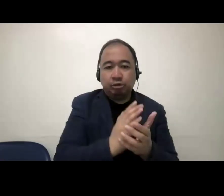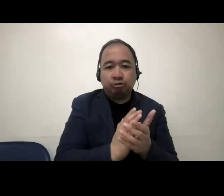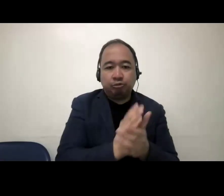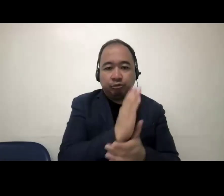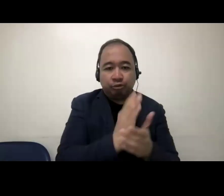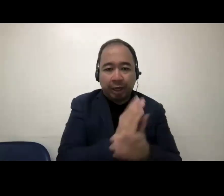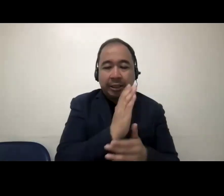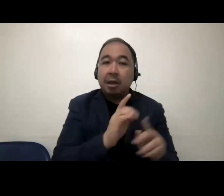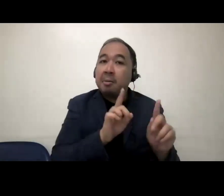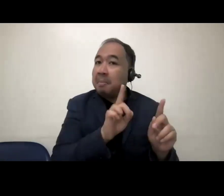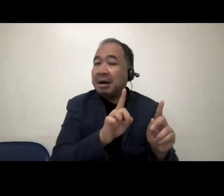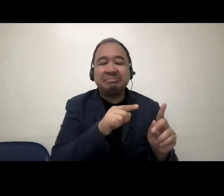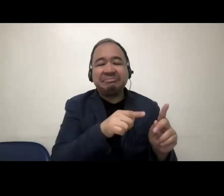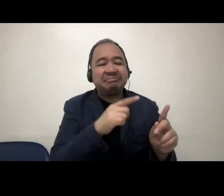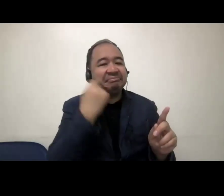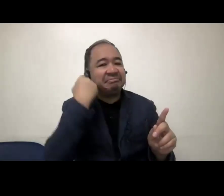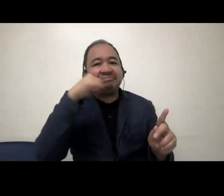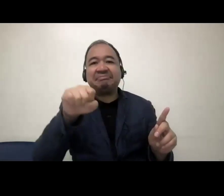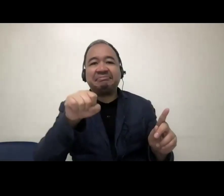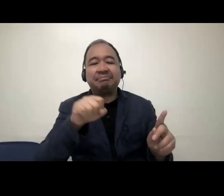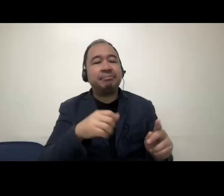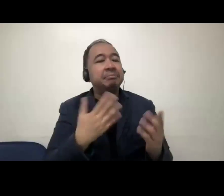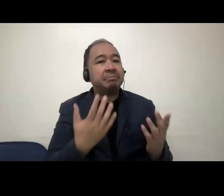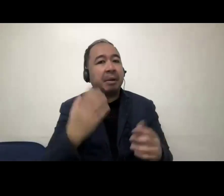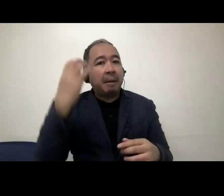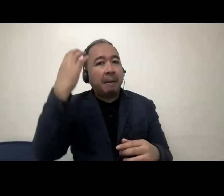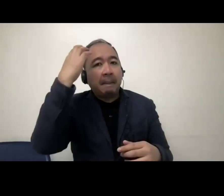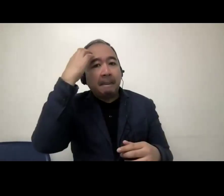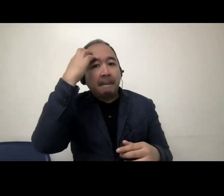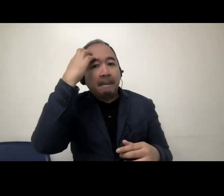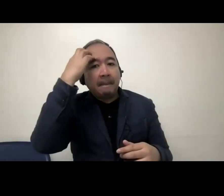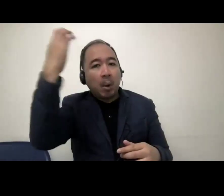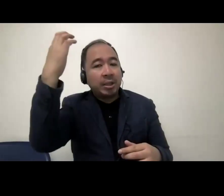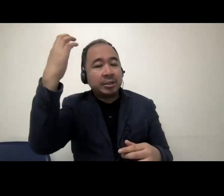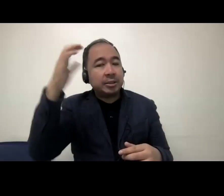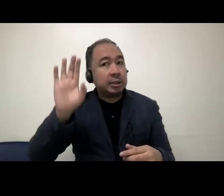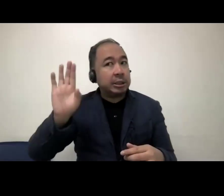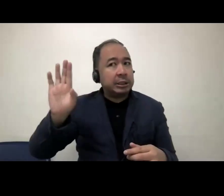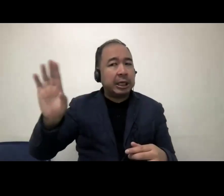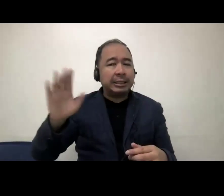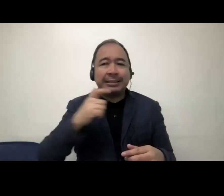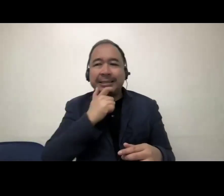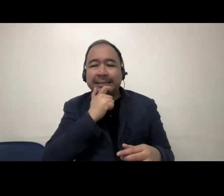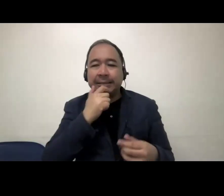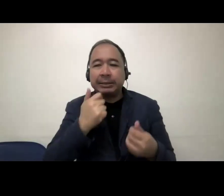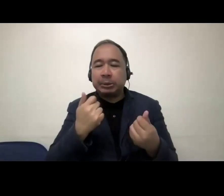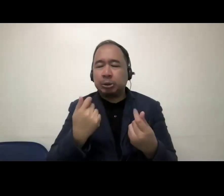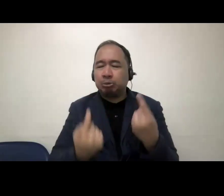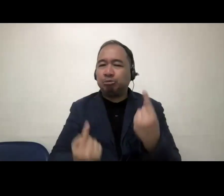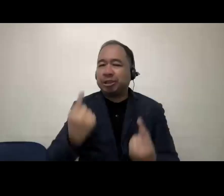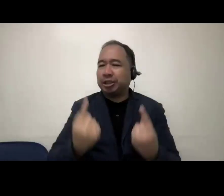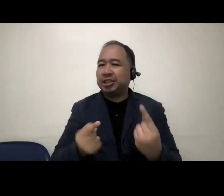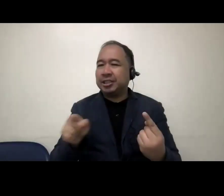case. And the government has been playing a divide and rule policy over there, where false